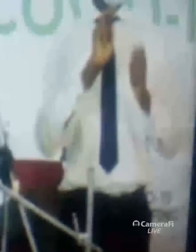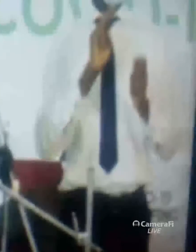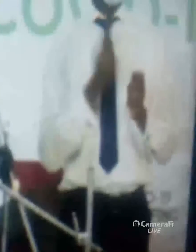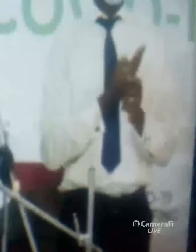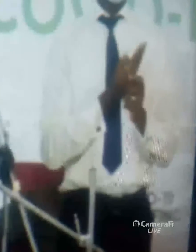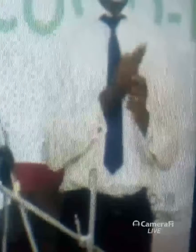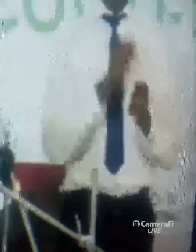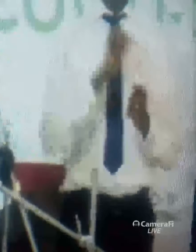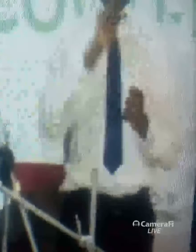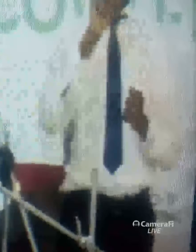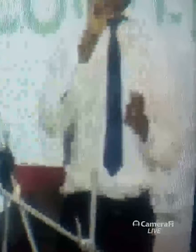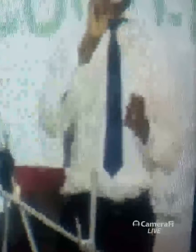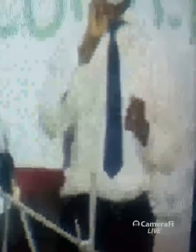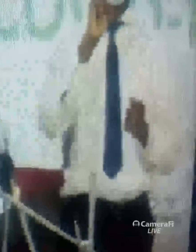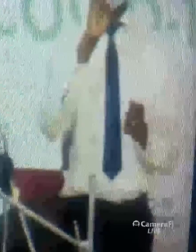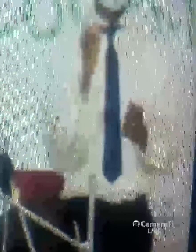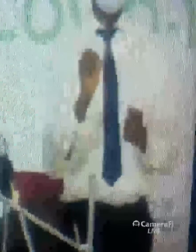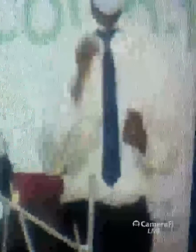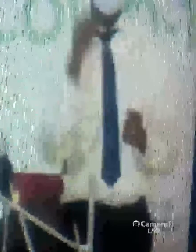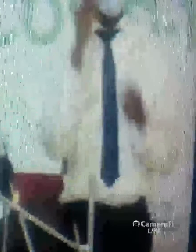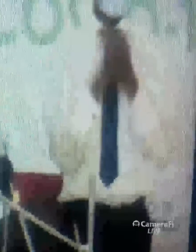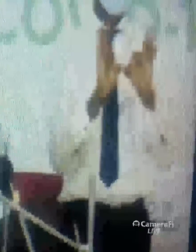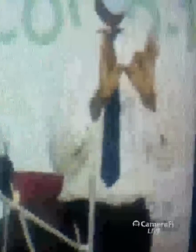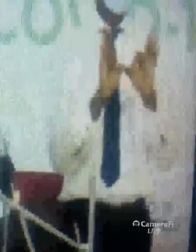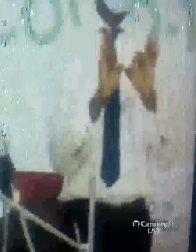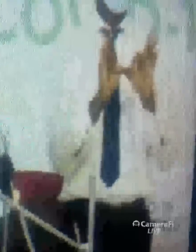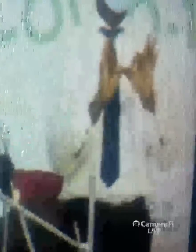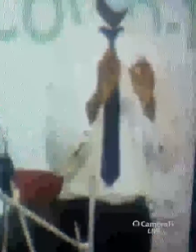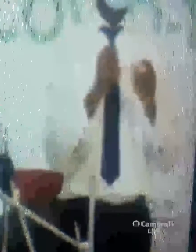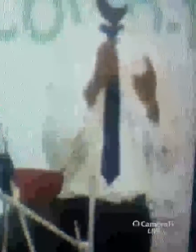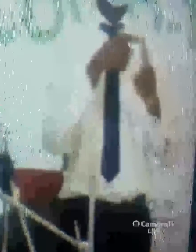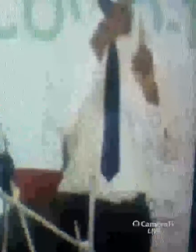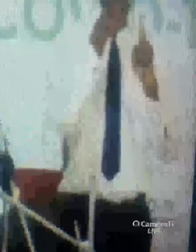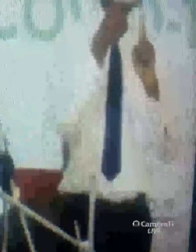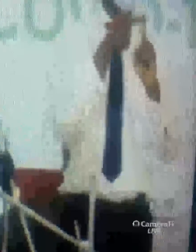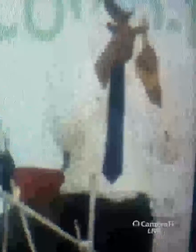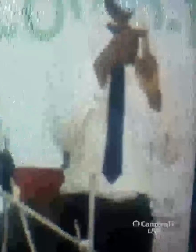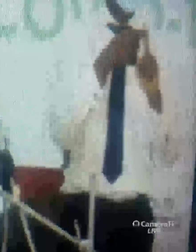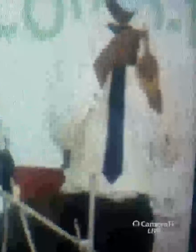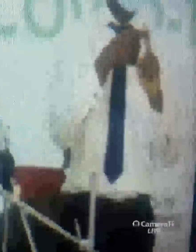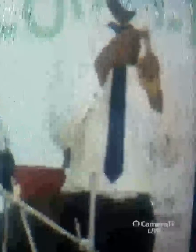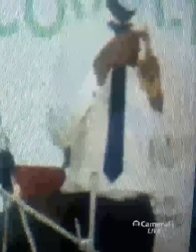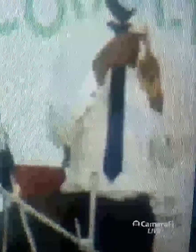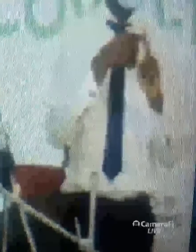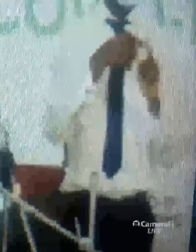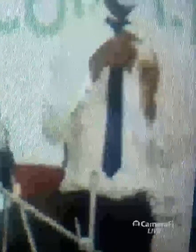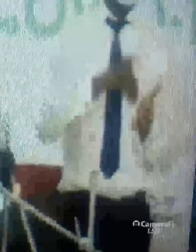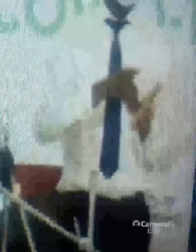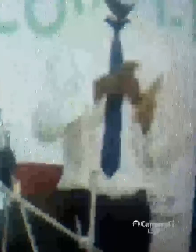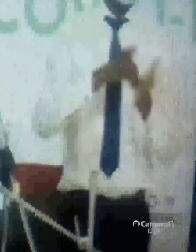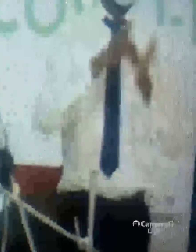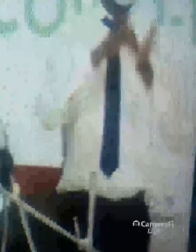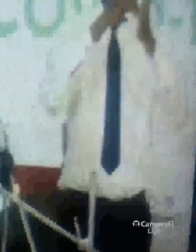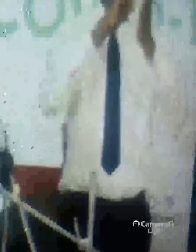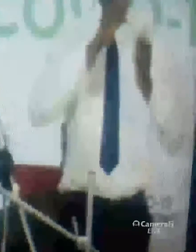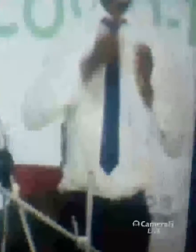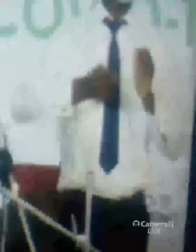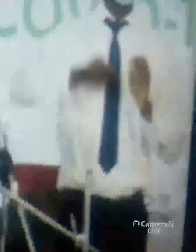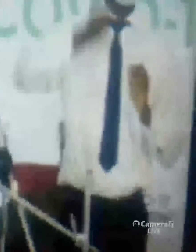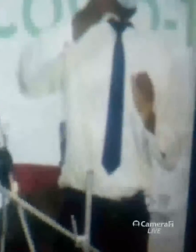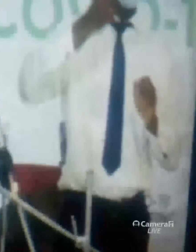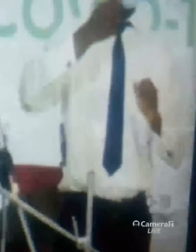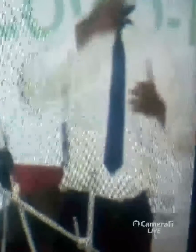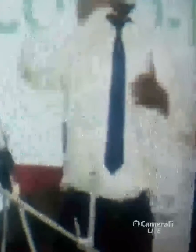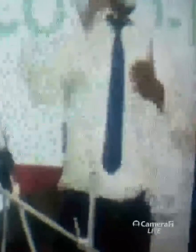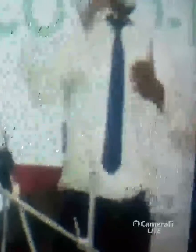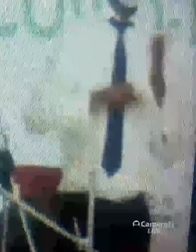economics 101, when the demand is high, the cost will be high. Is that not so? And as the